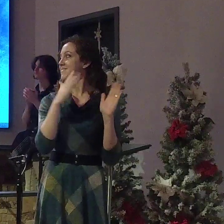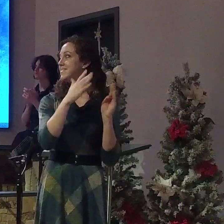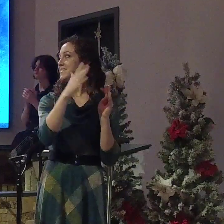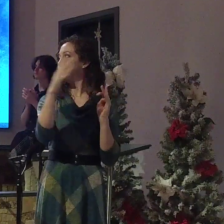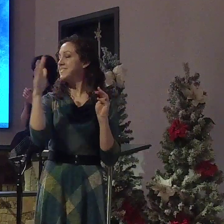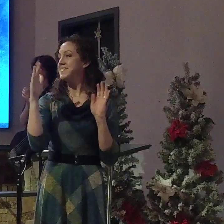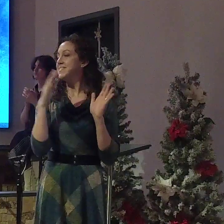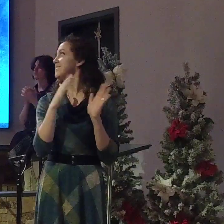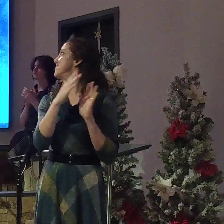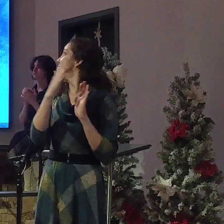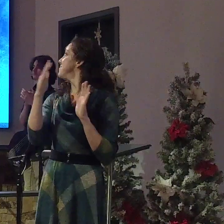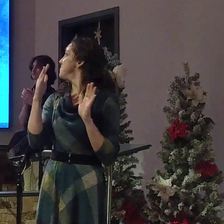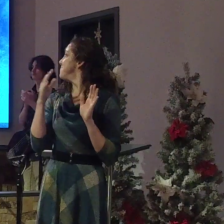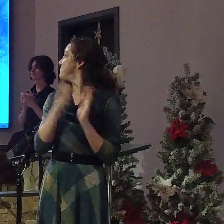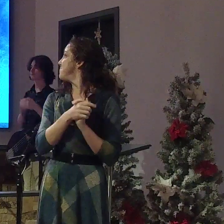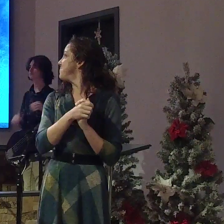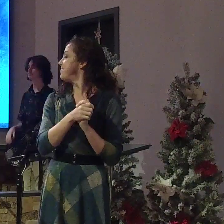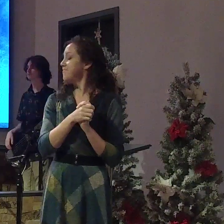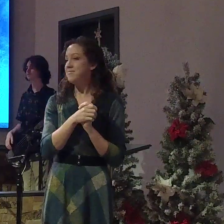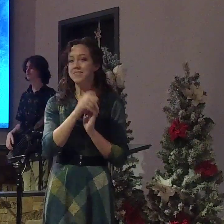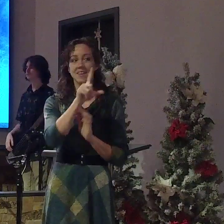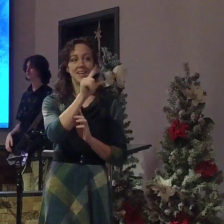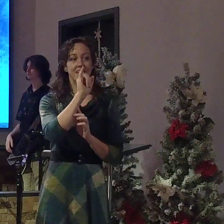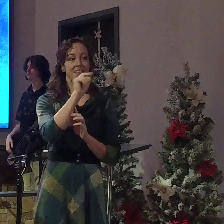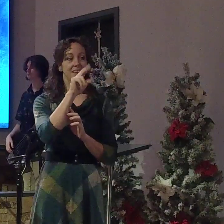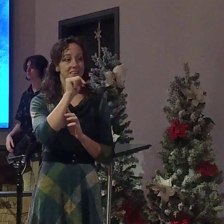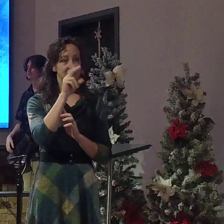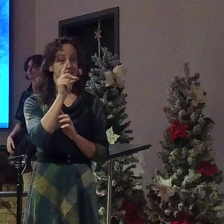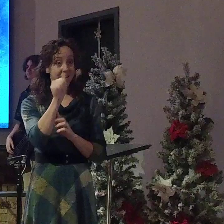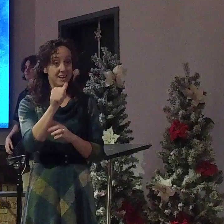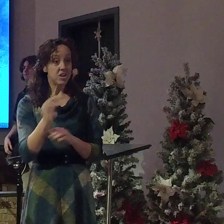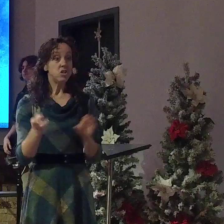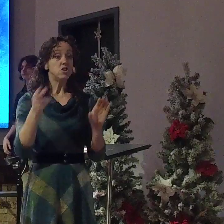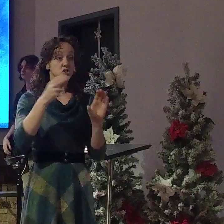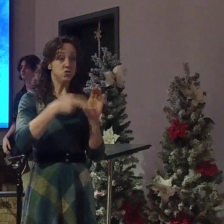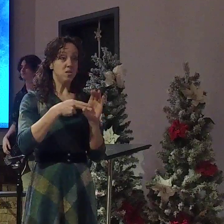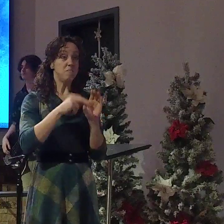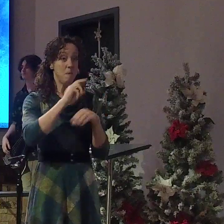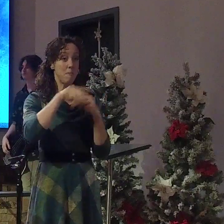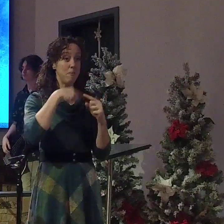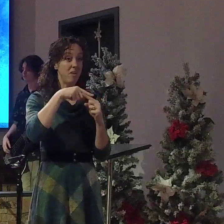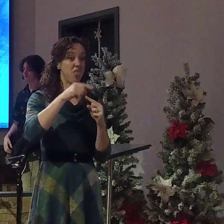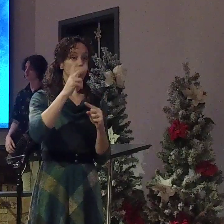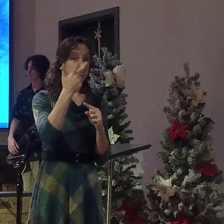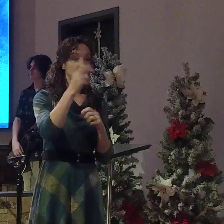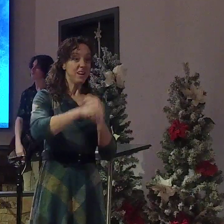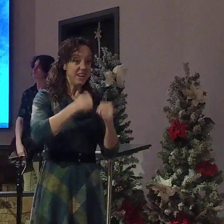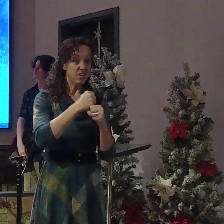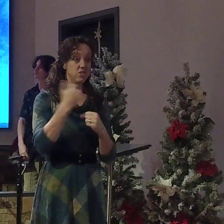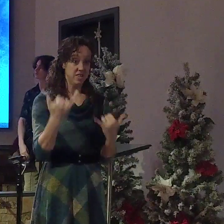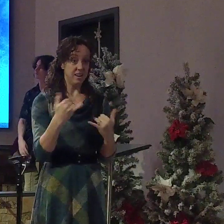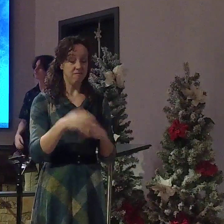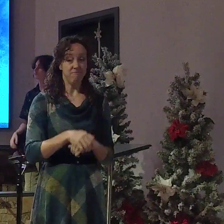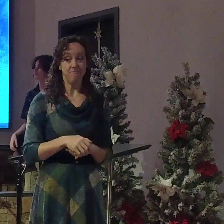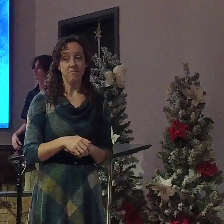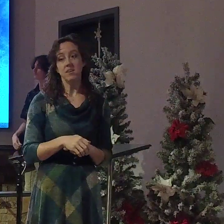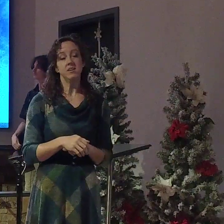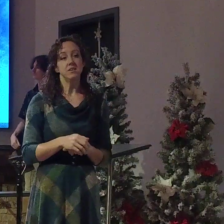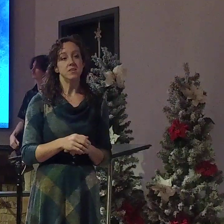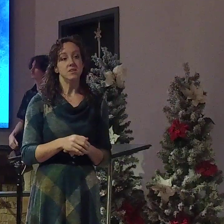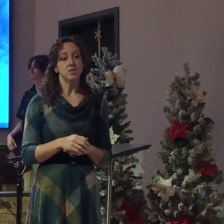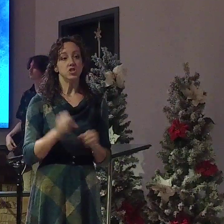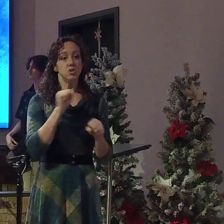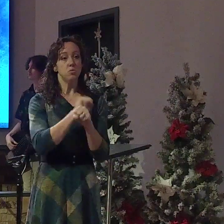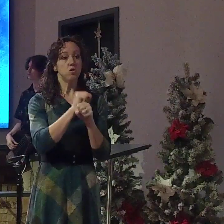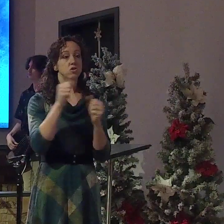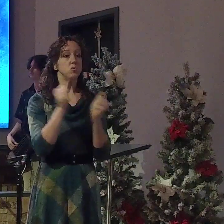it's a real funny kind of thing. No one ever notices you if everything goes right. But all of this, you know, all of this sound equipment here, all these, you know, this PowerPoint